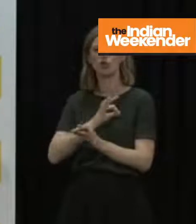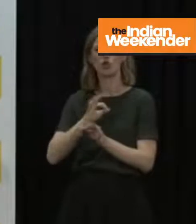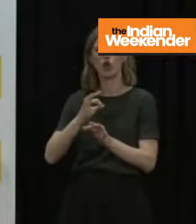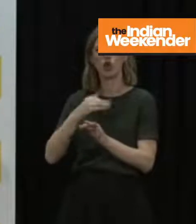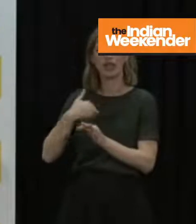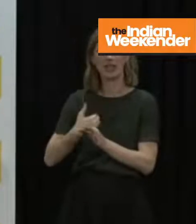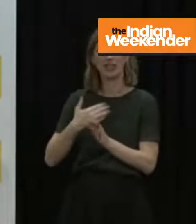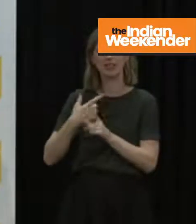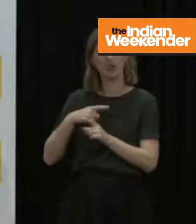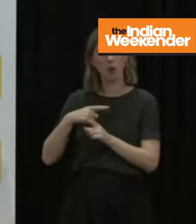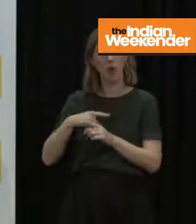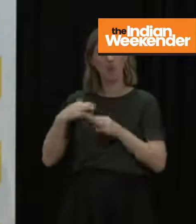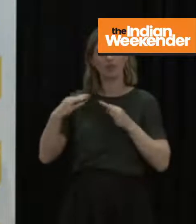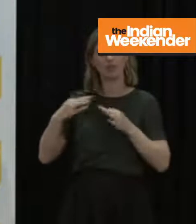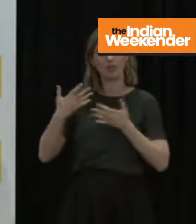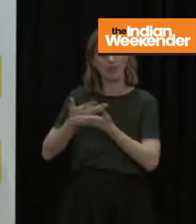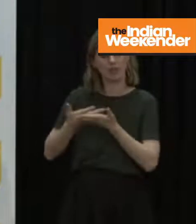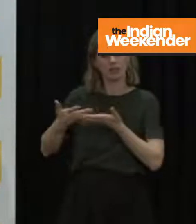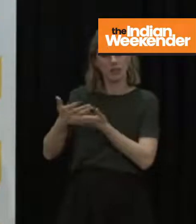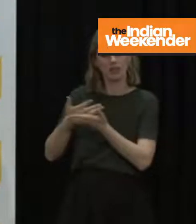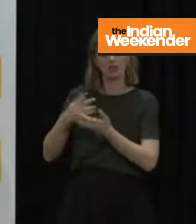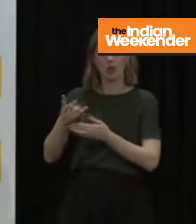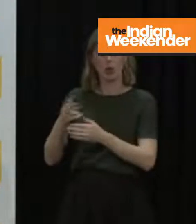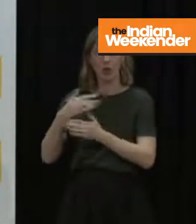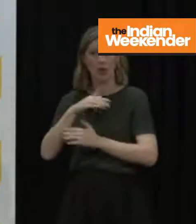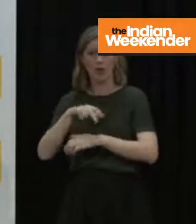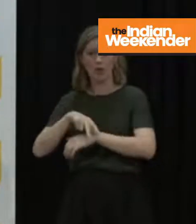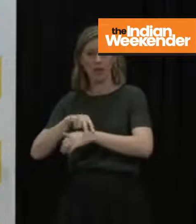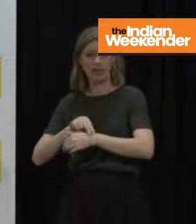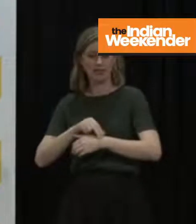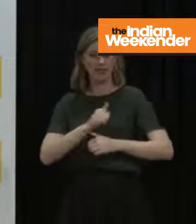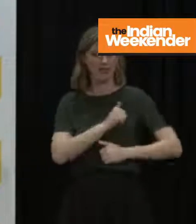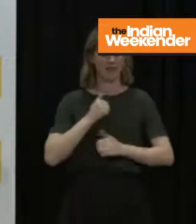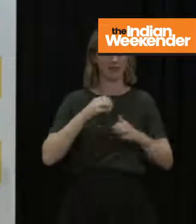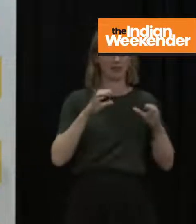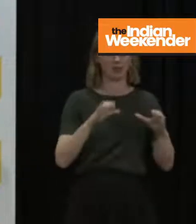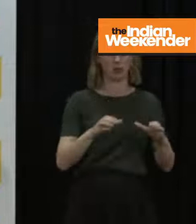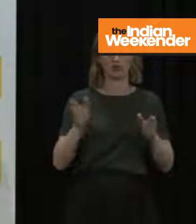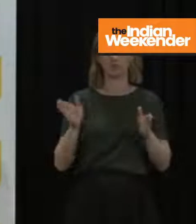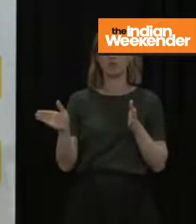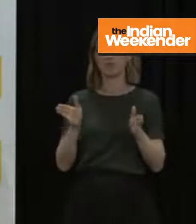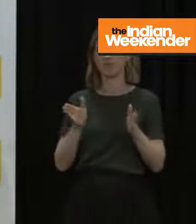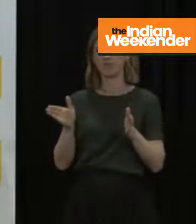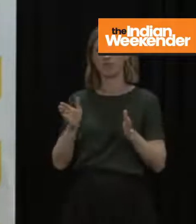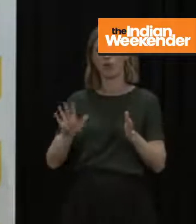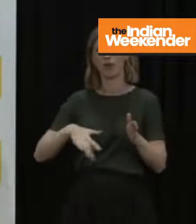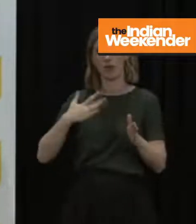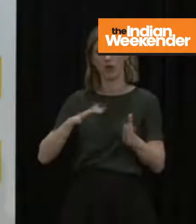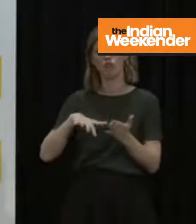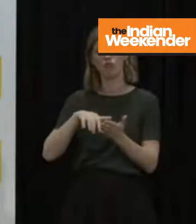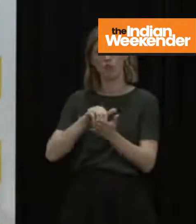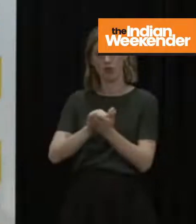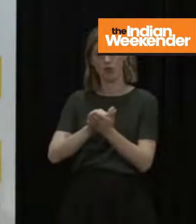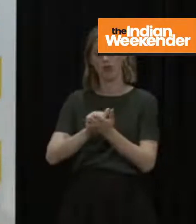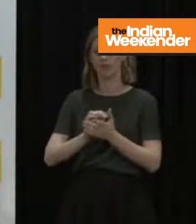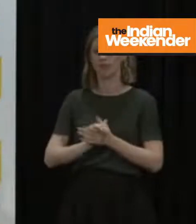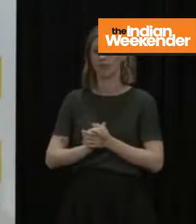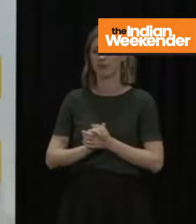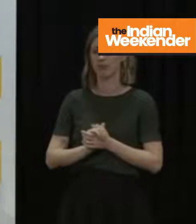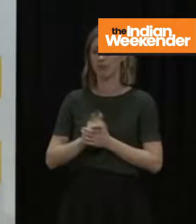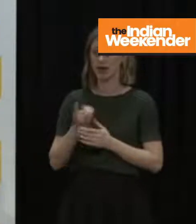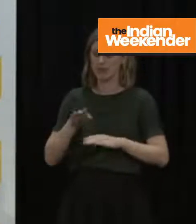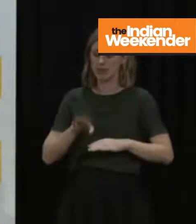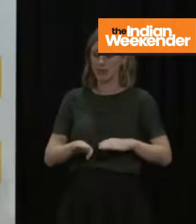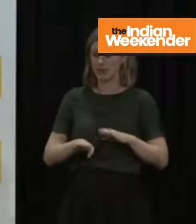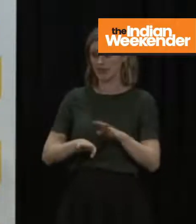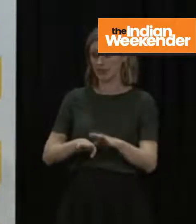need to do so. And obviously with both the police and the Defence Force, they find themselves in situations where we believe it's appropriate, but we were simply taking it step